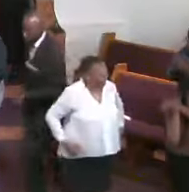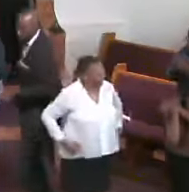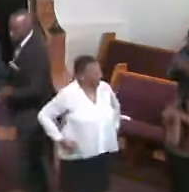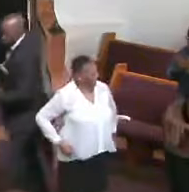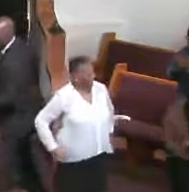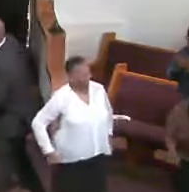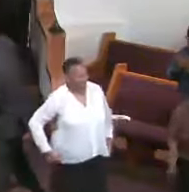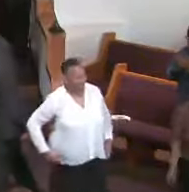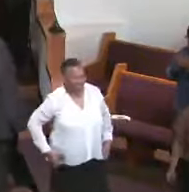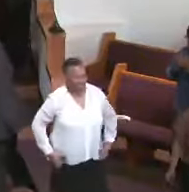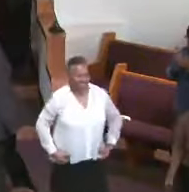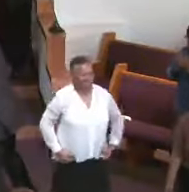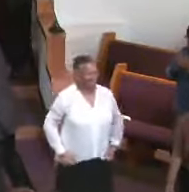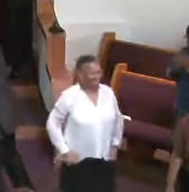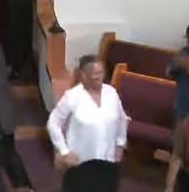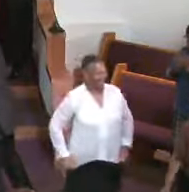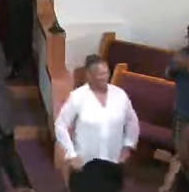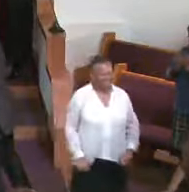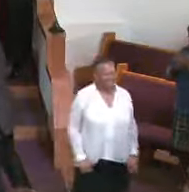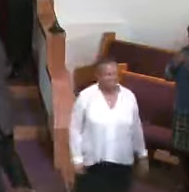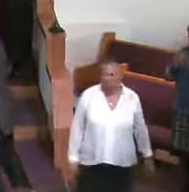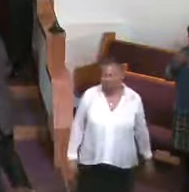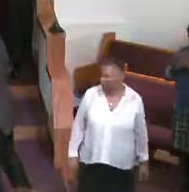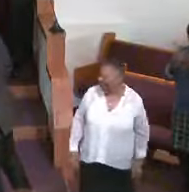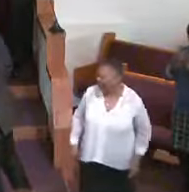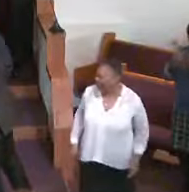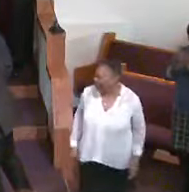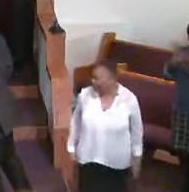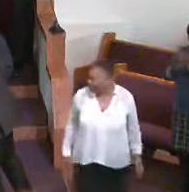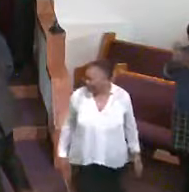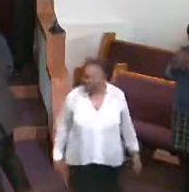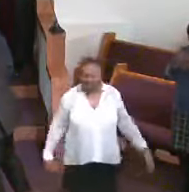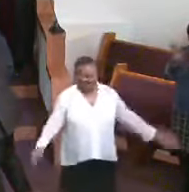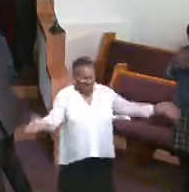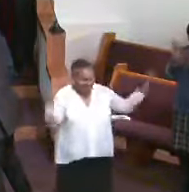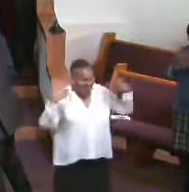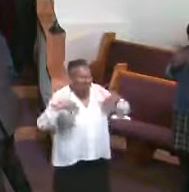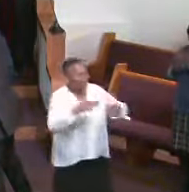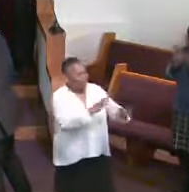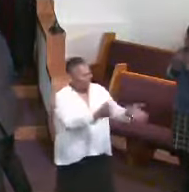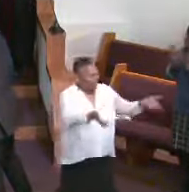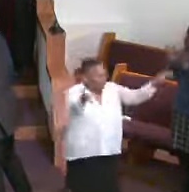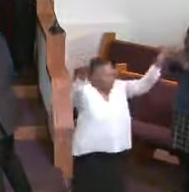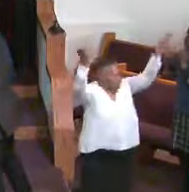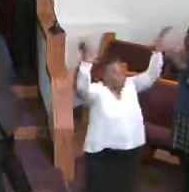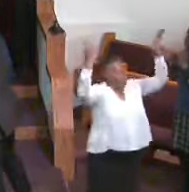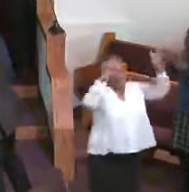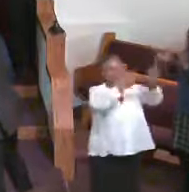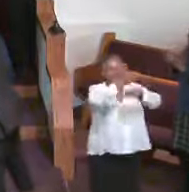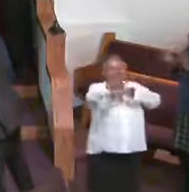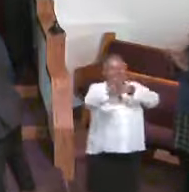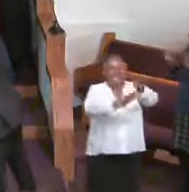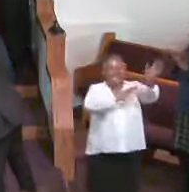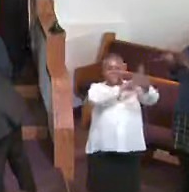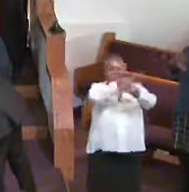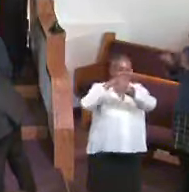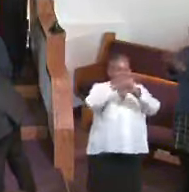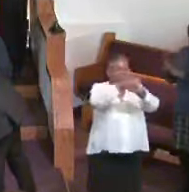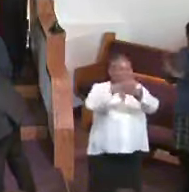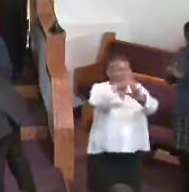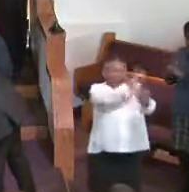Come on, let's praise our God in this place. Come on. Let's lift our hands in worship to the King of